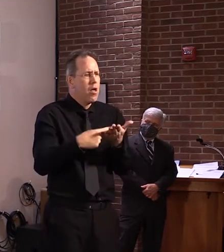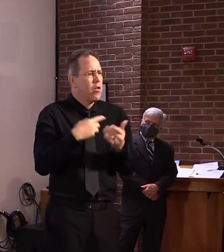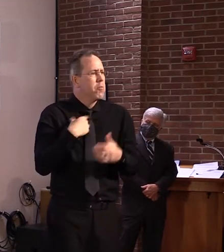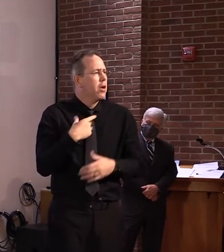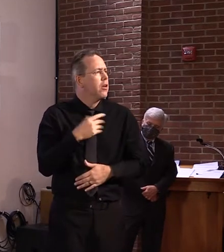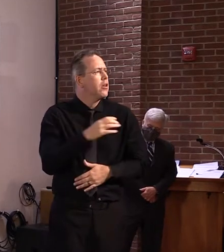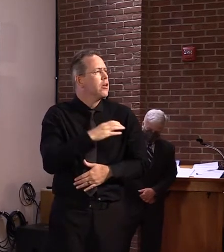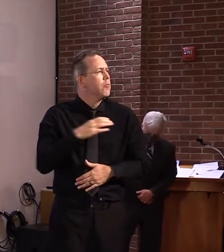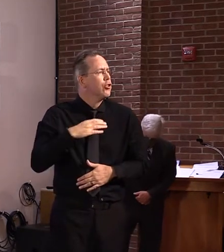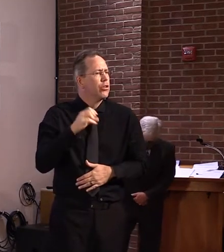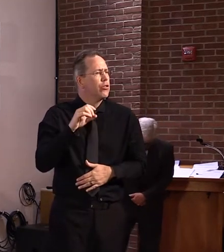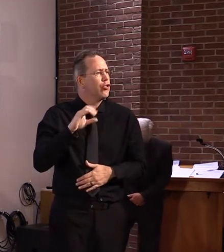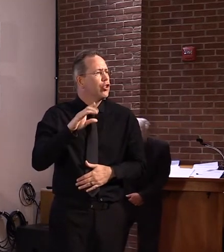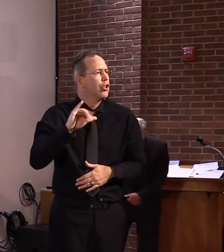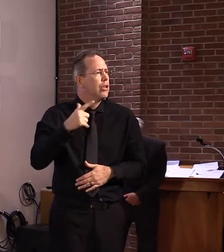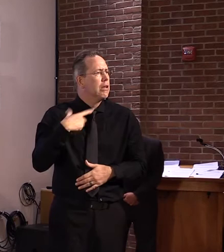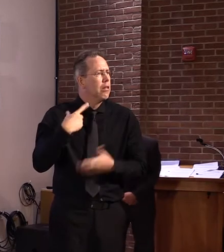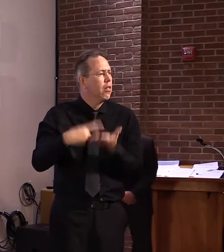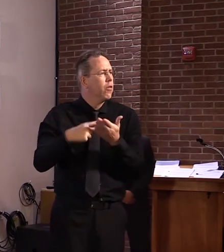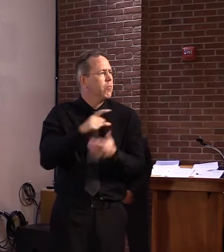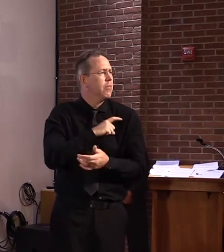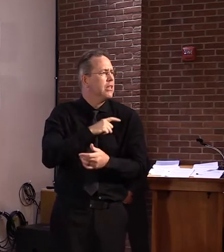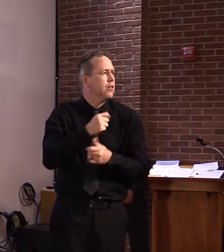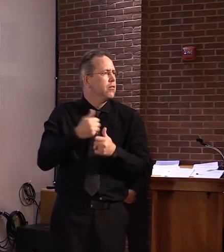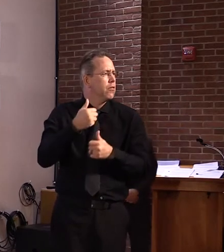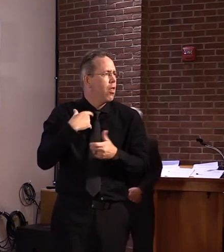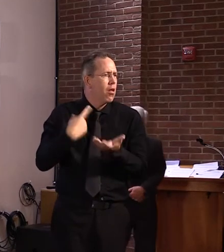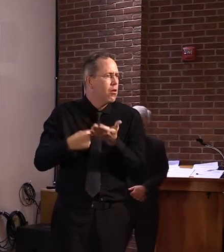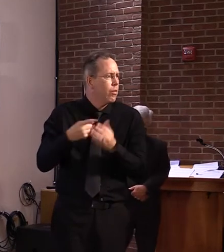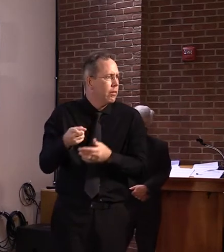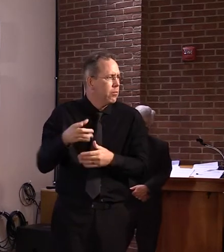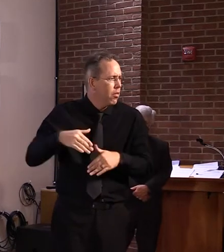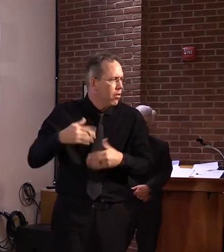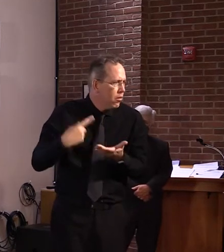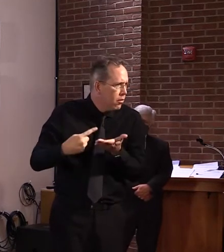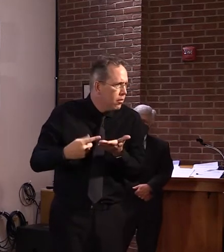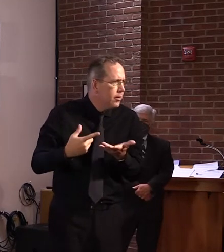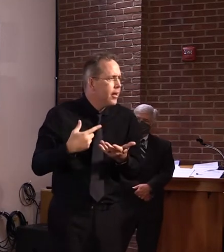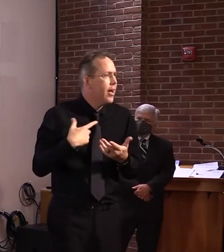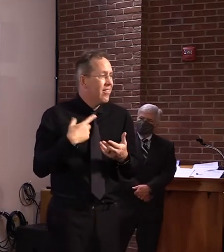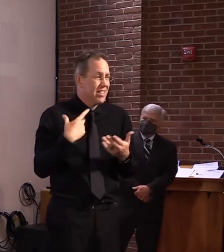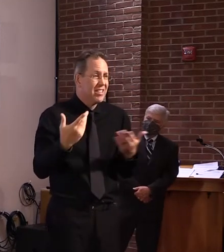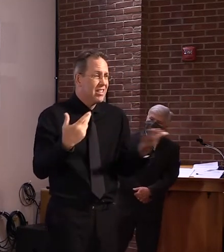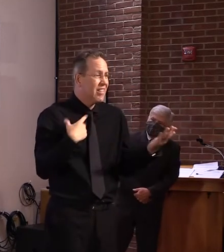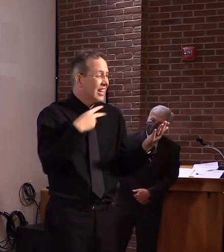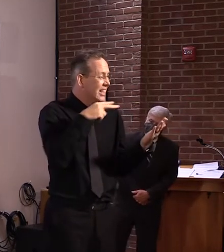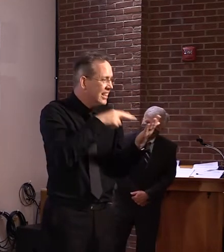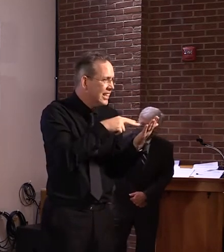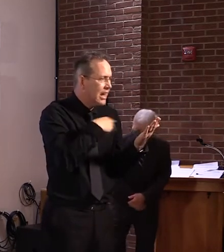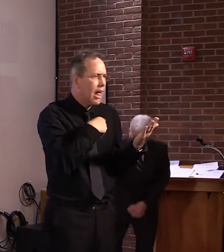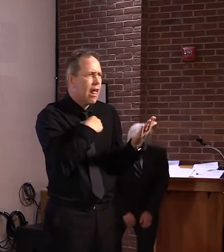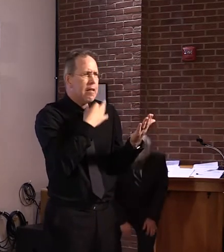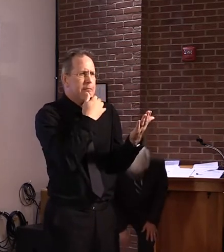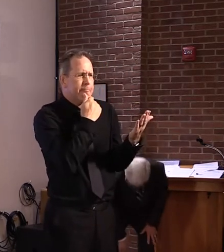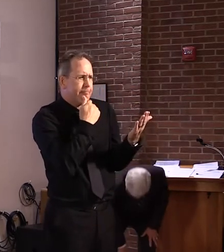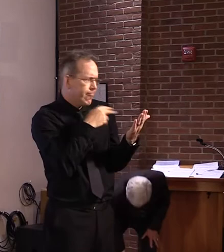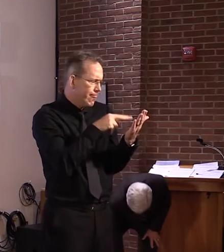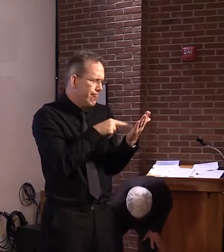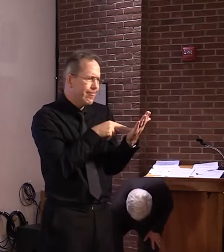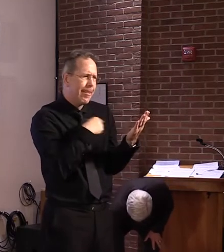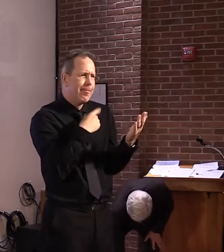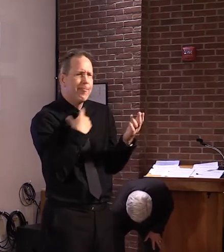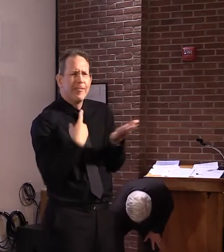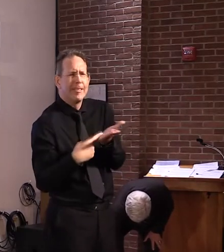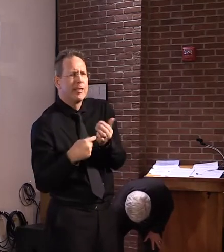to. We had some concerns with the bill, but the majority of the bill we had no